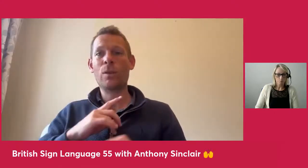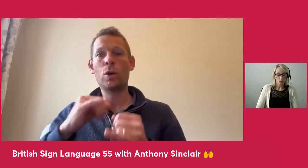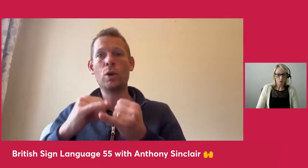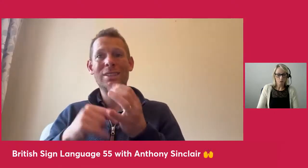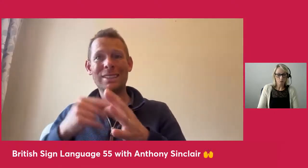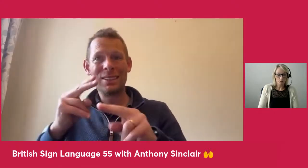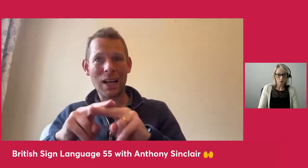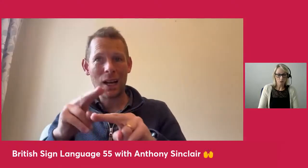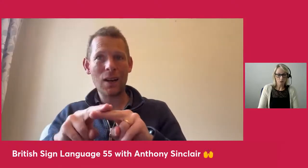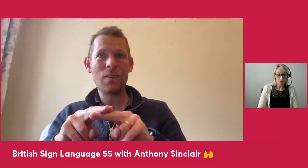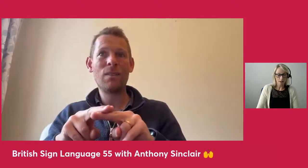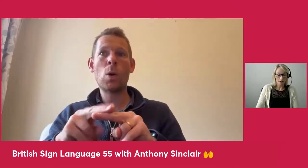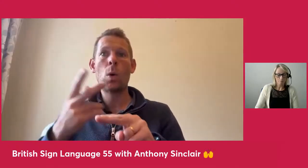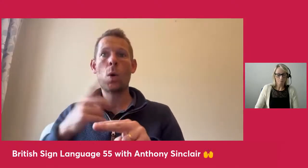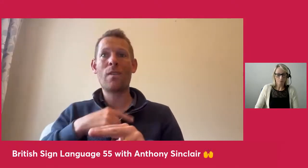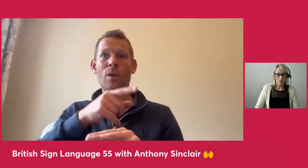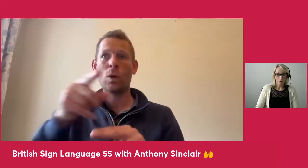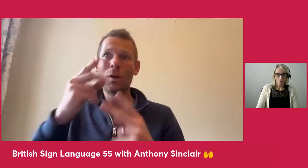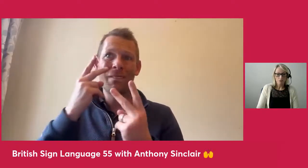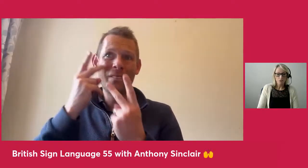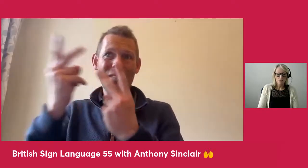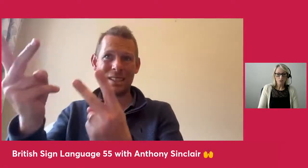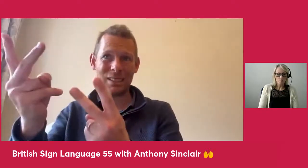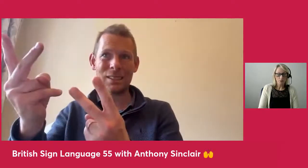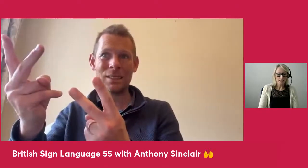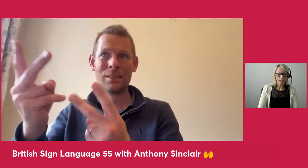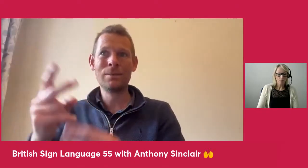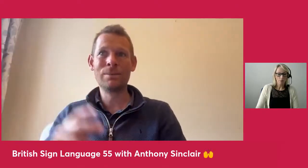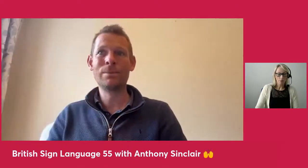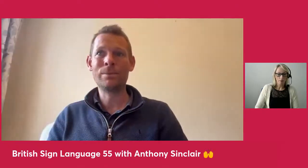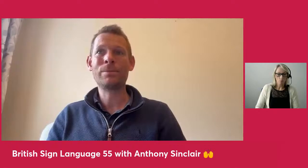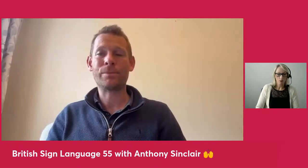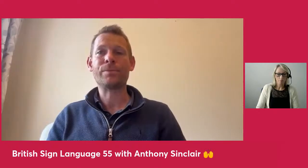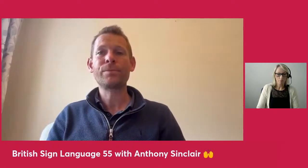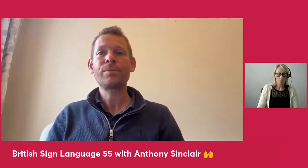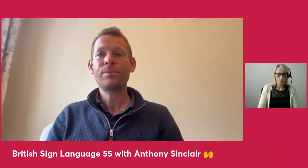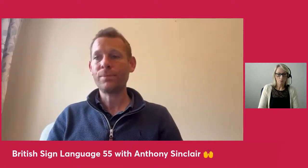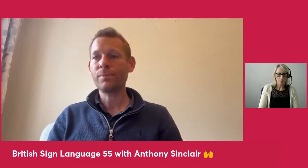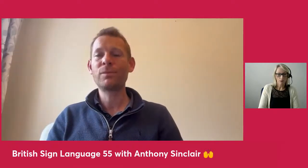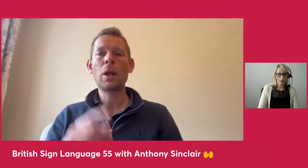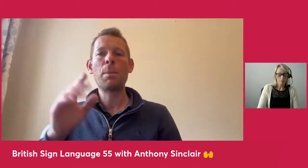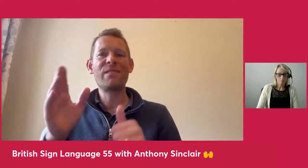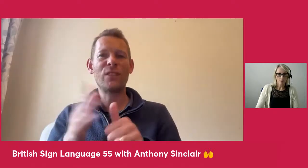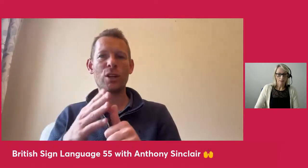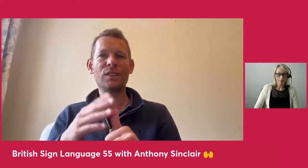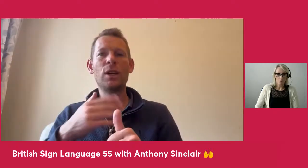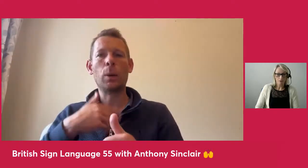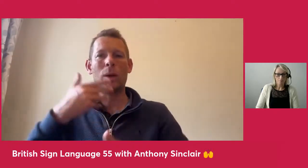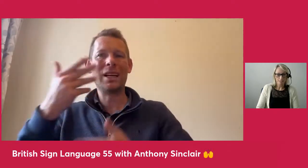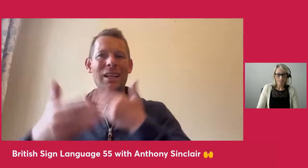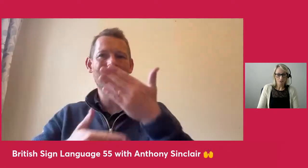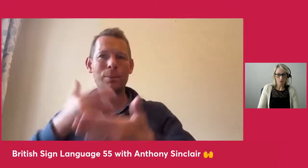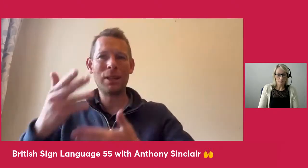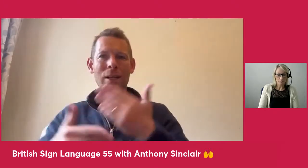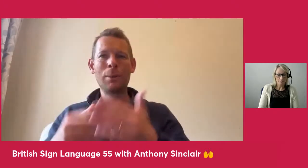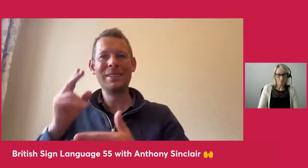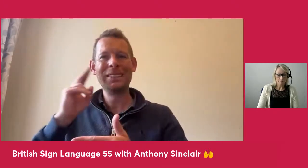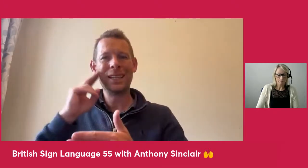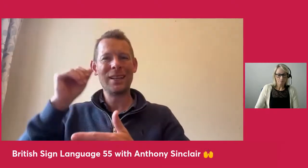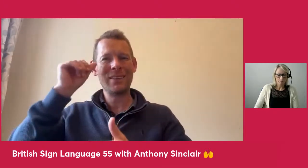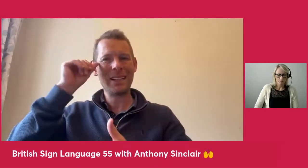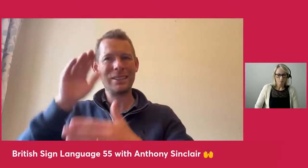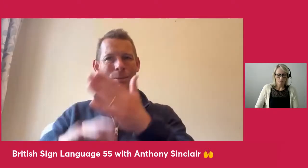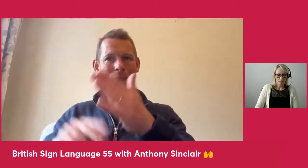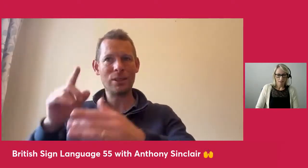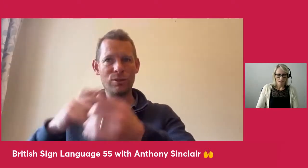signs that would be useful to just to communicate with them whenever they were in their everyday duties.